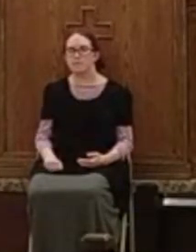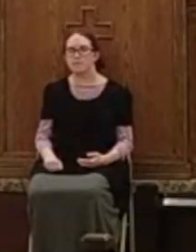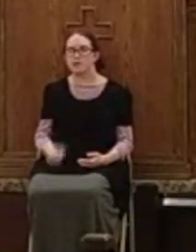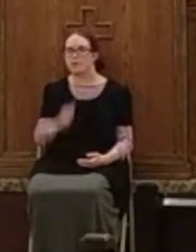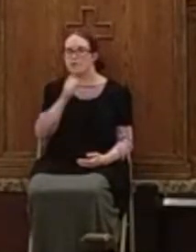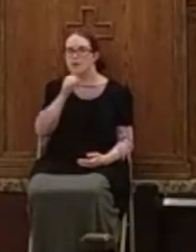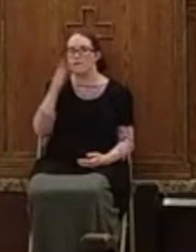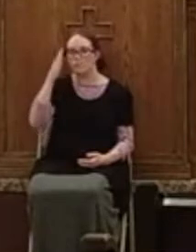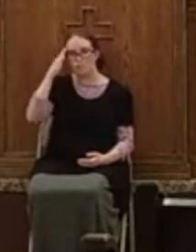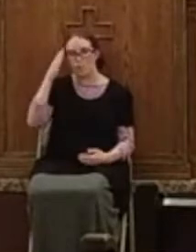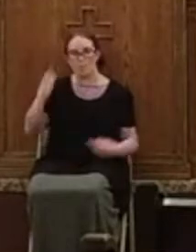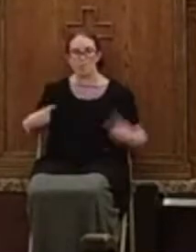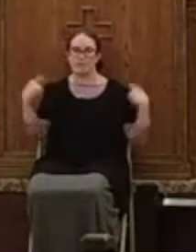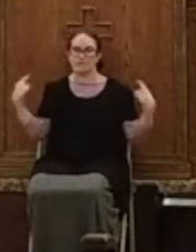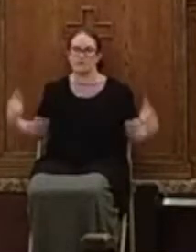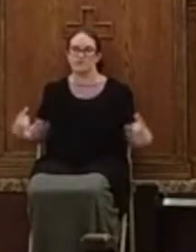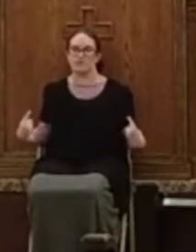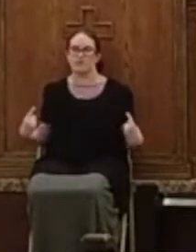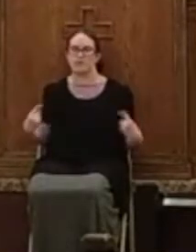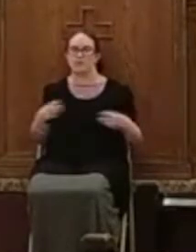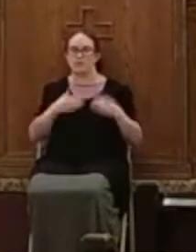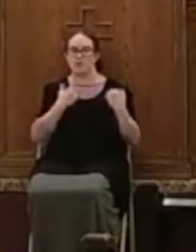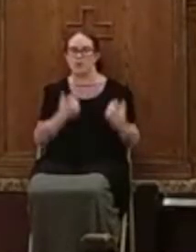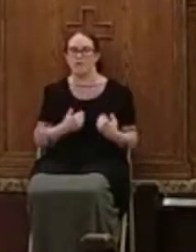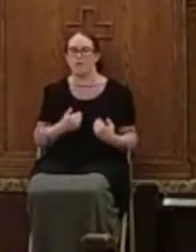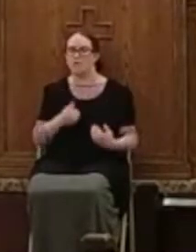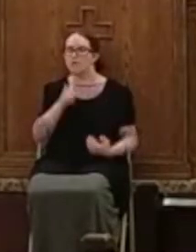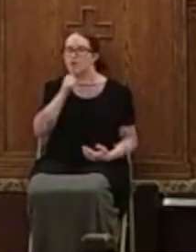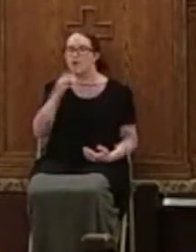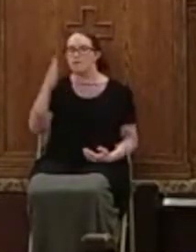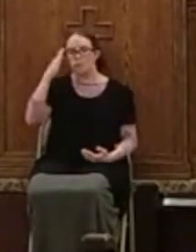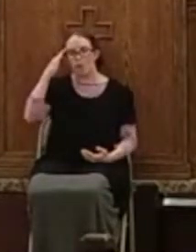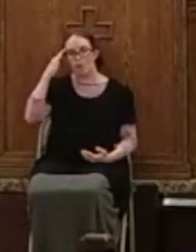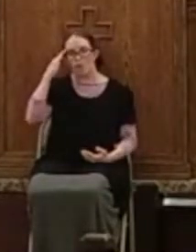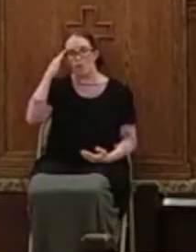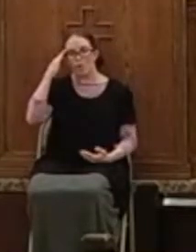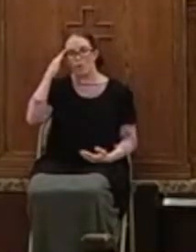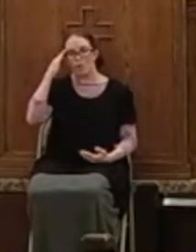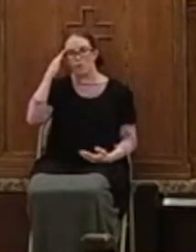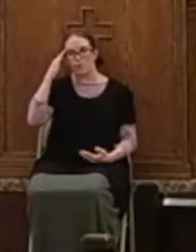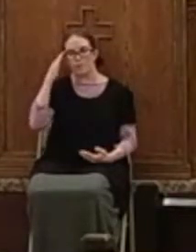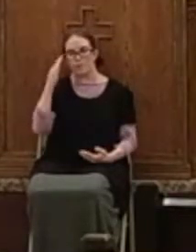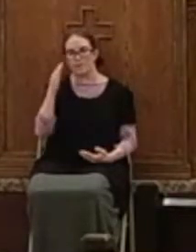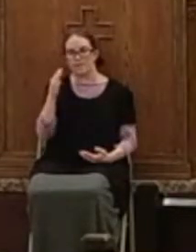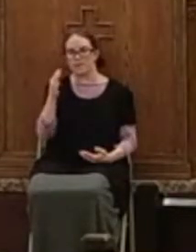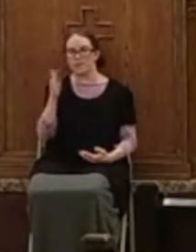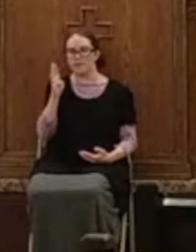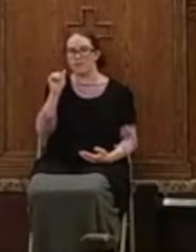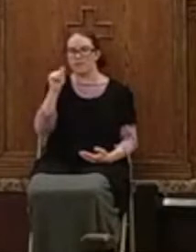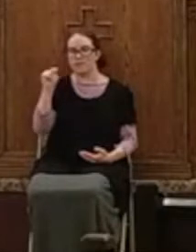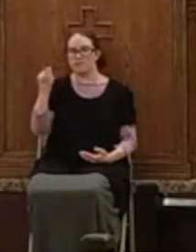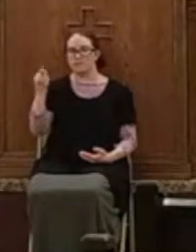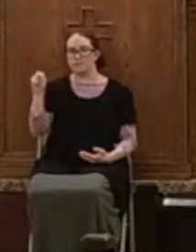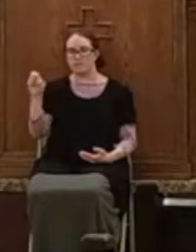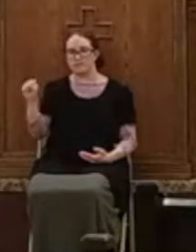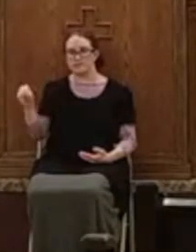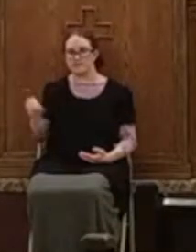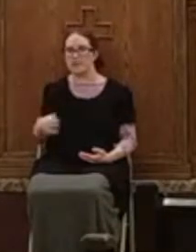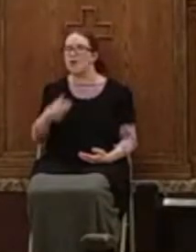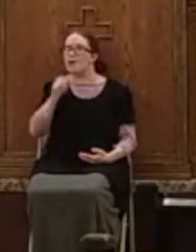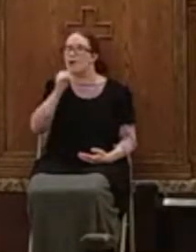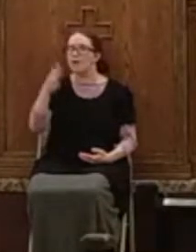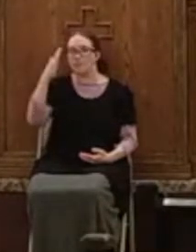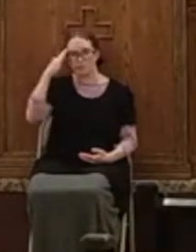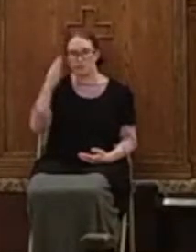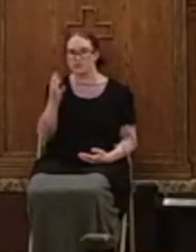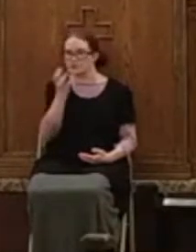Not if you know there's sin there. Not if you know there's, amen, bitterness there. Not if you know, amen,